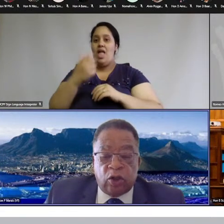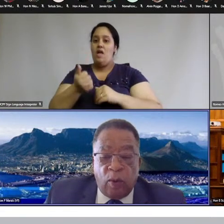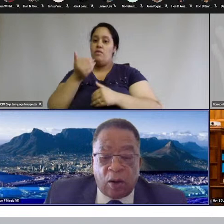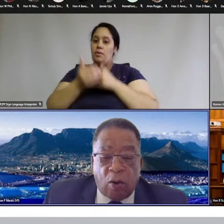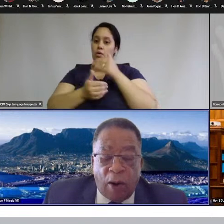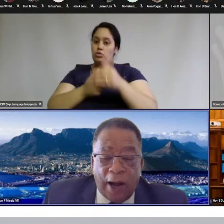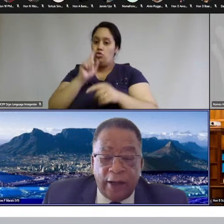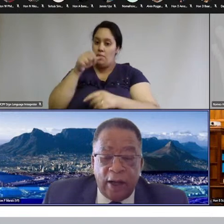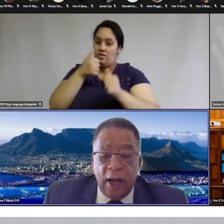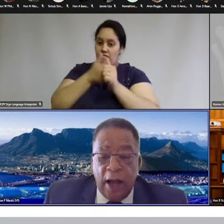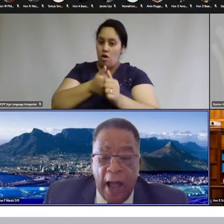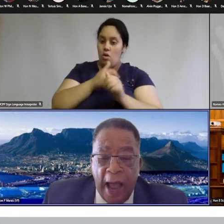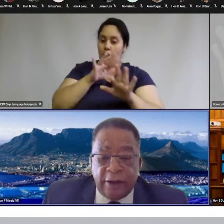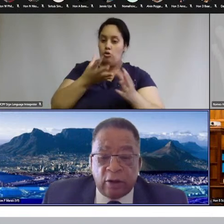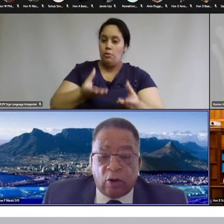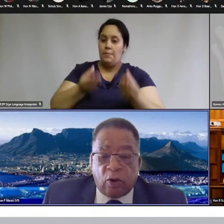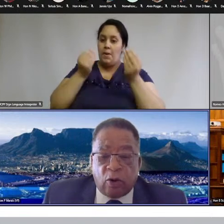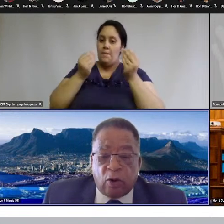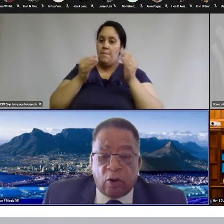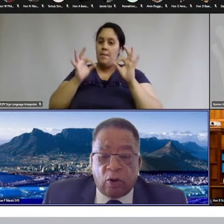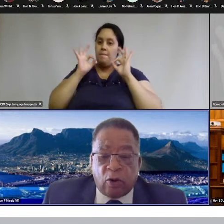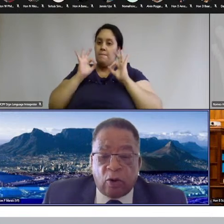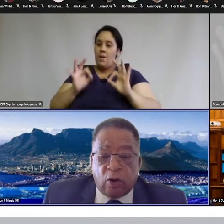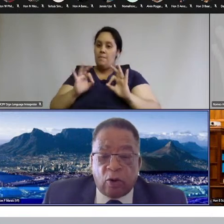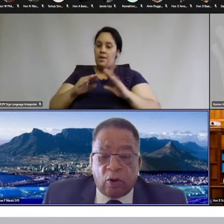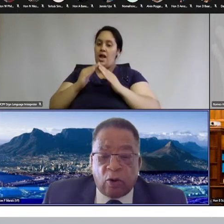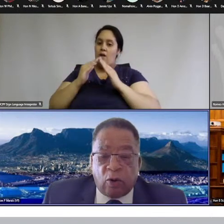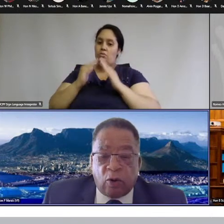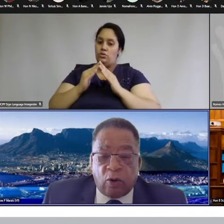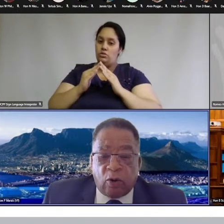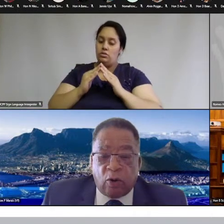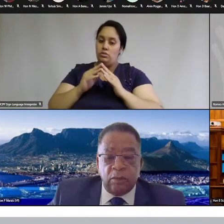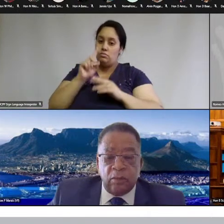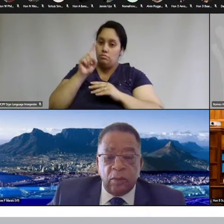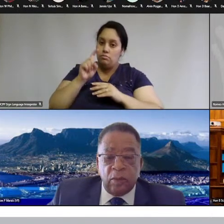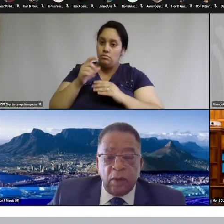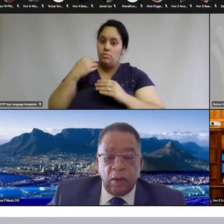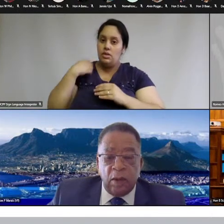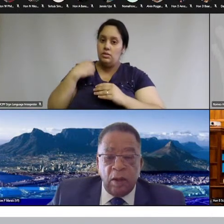follow to acquire an adequate house, Minister?